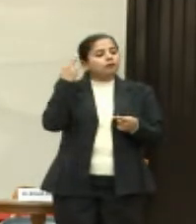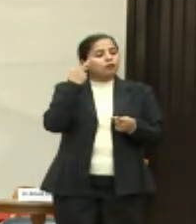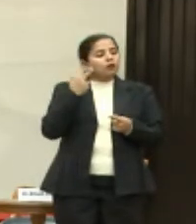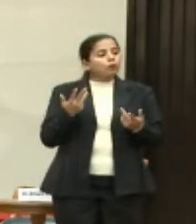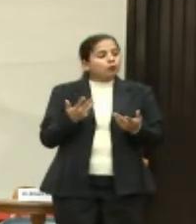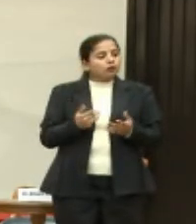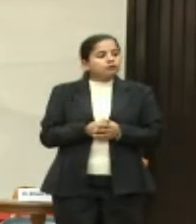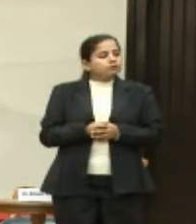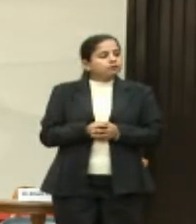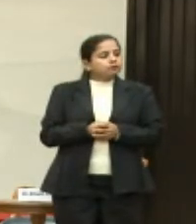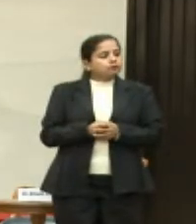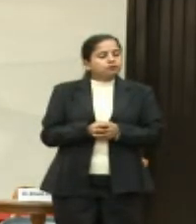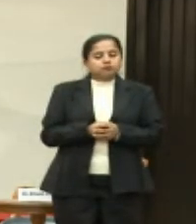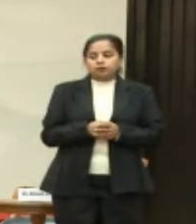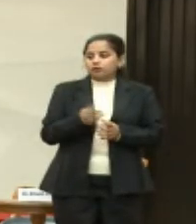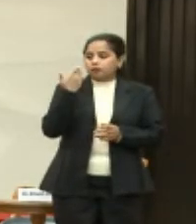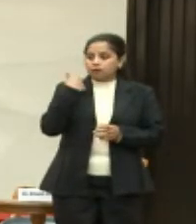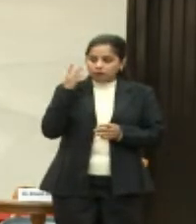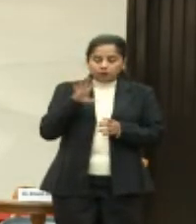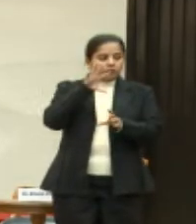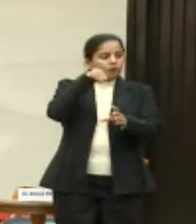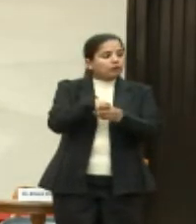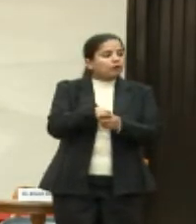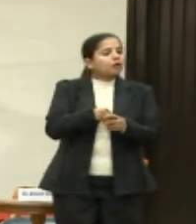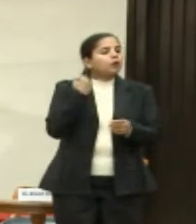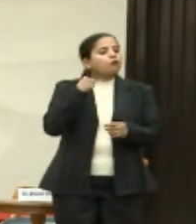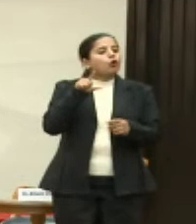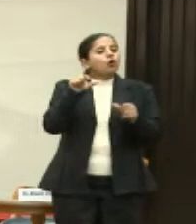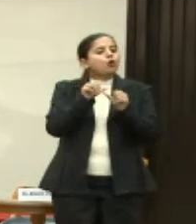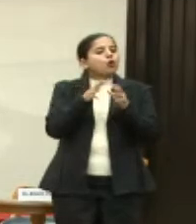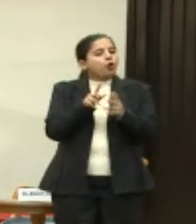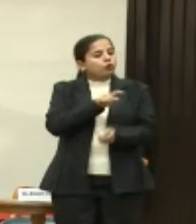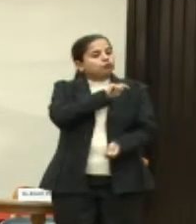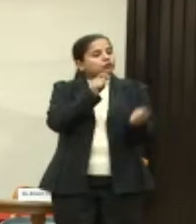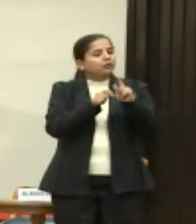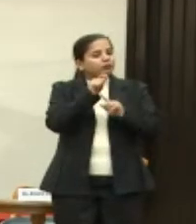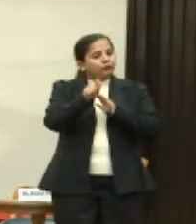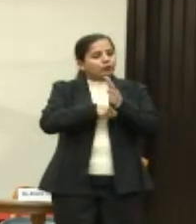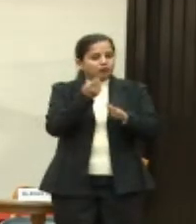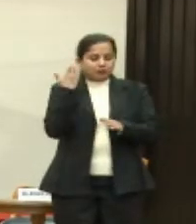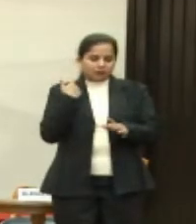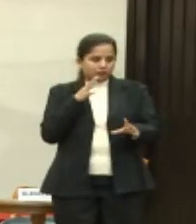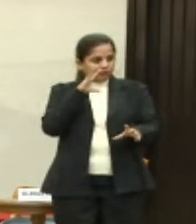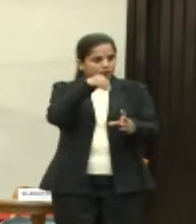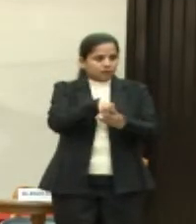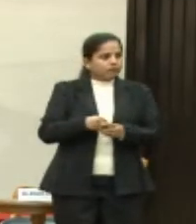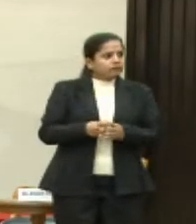was engaged in this law reforms project,